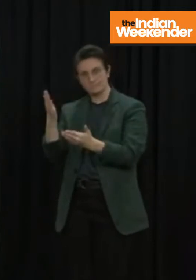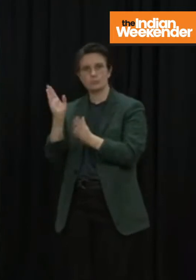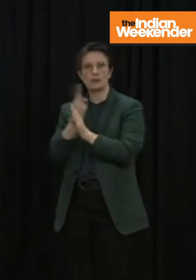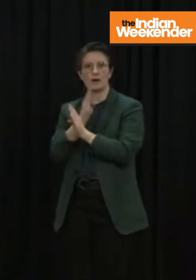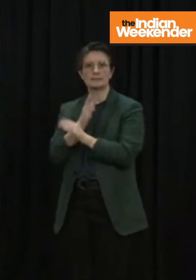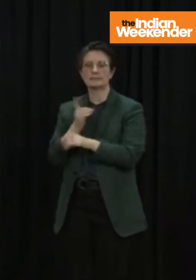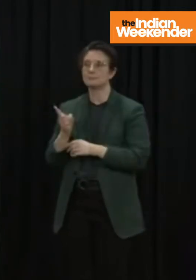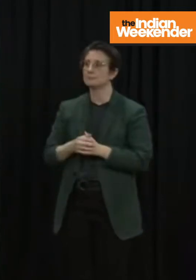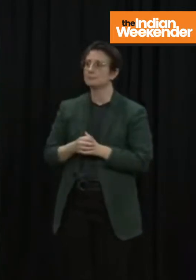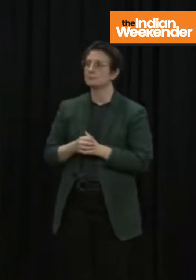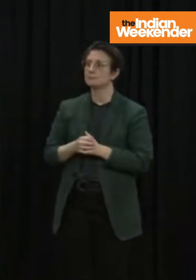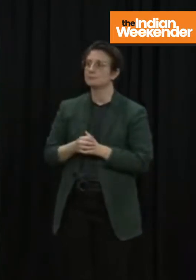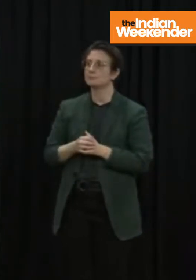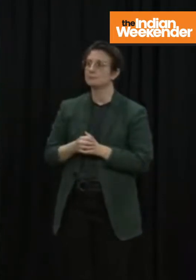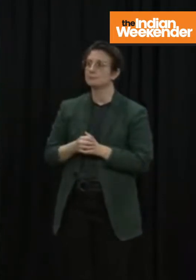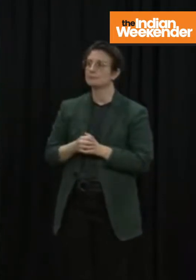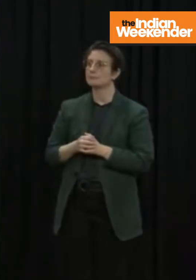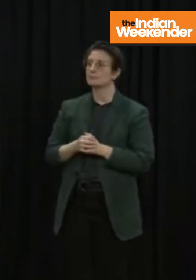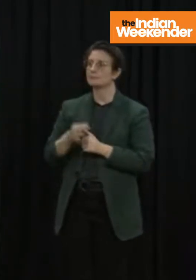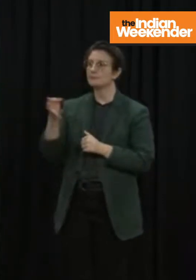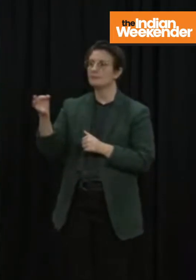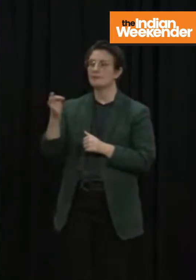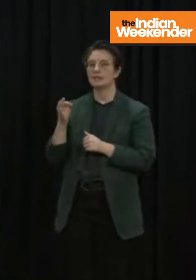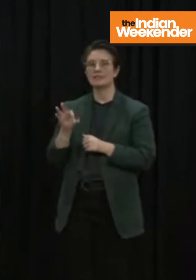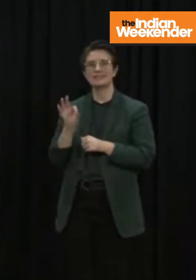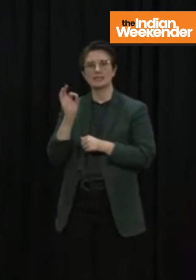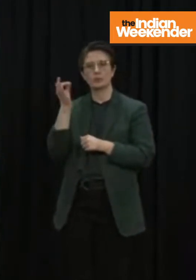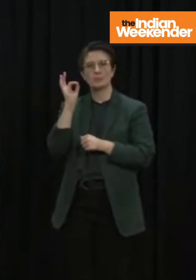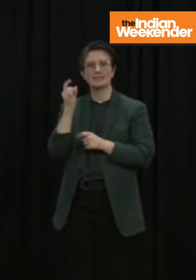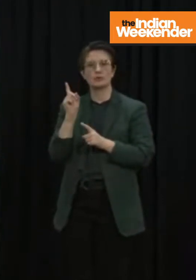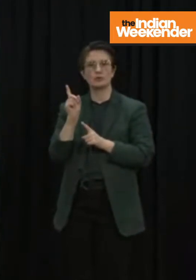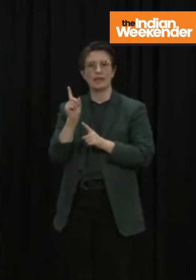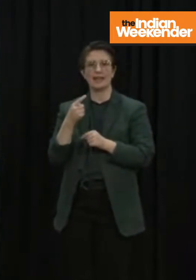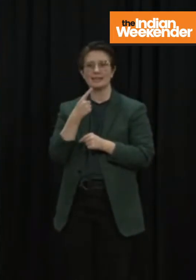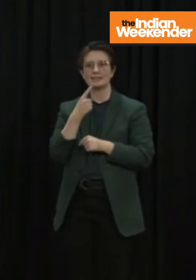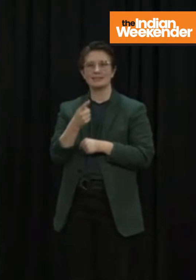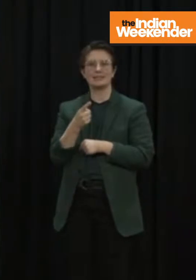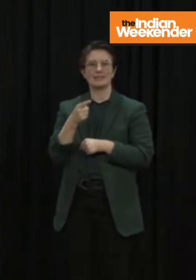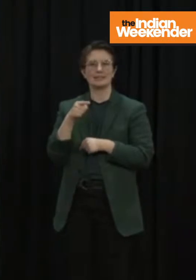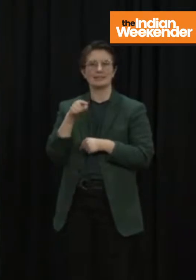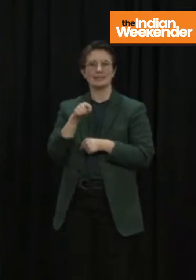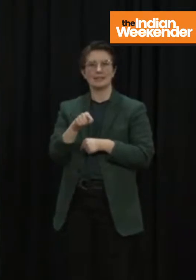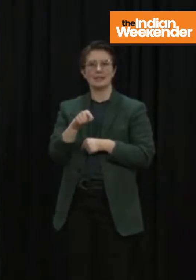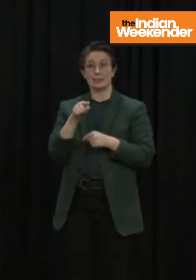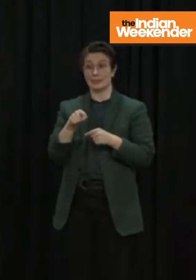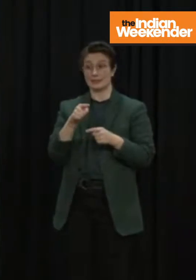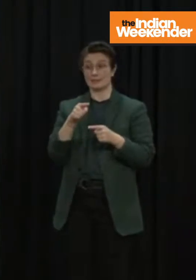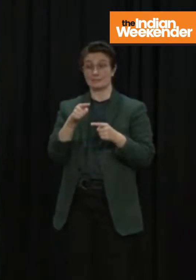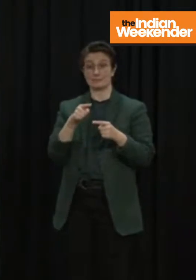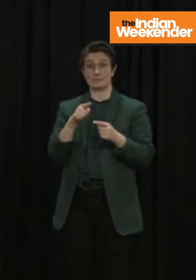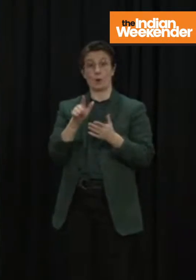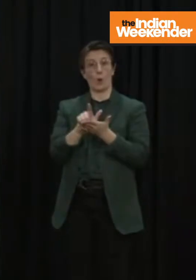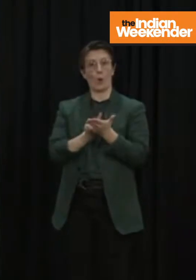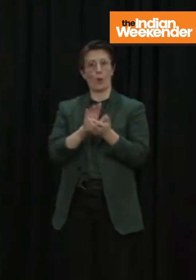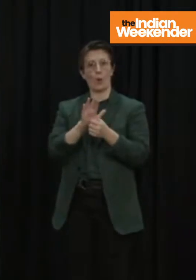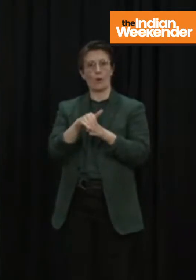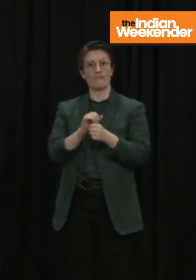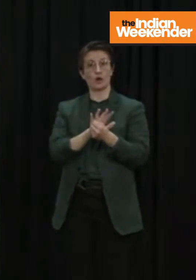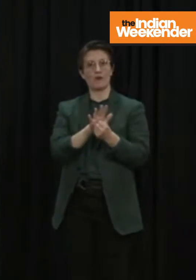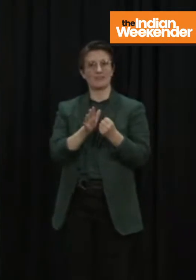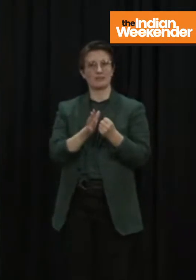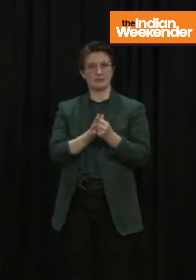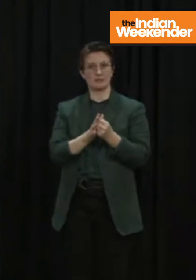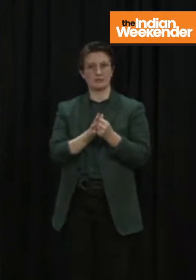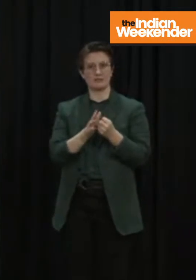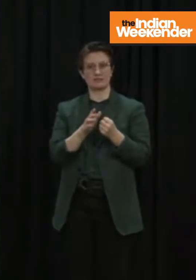the provisions in the Covid-19 bill that would allow the government to delay local government elections are actually related to the Three Waters reform and some